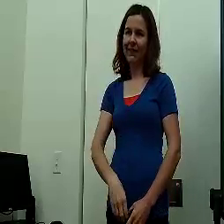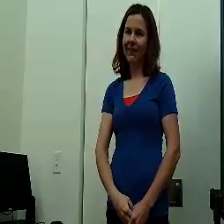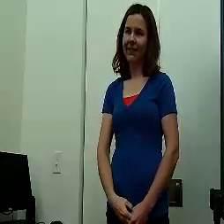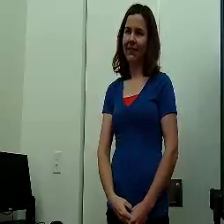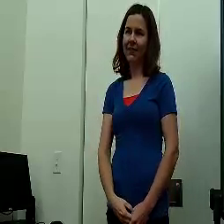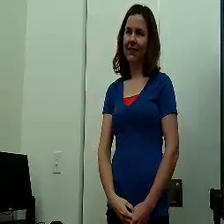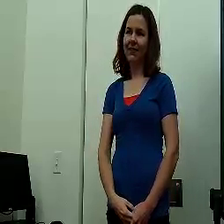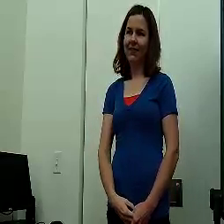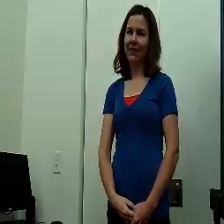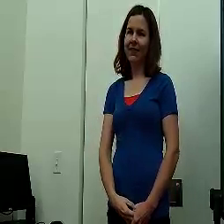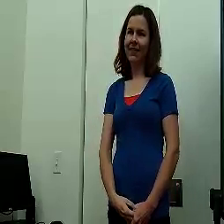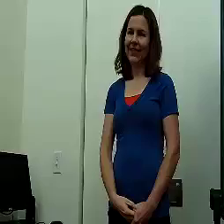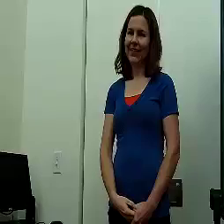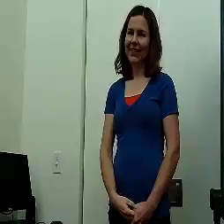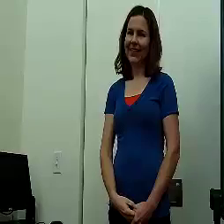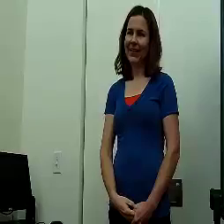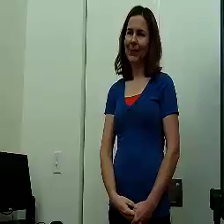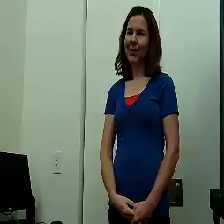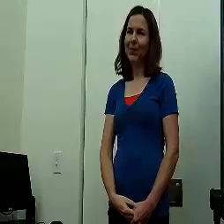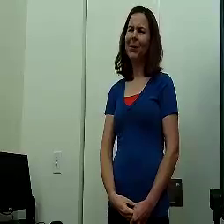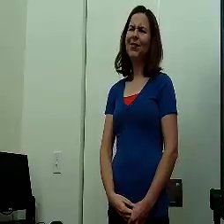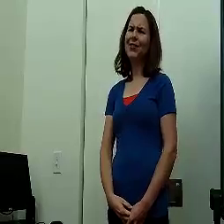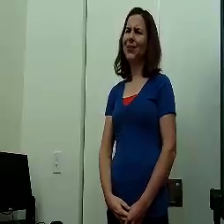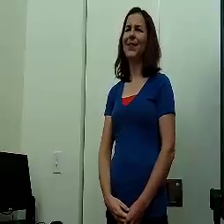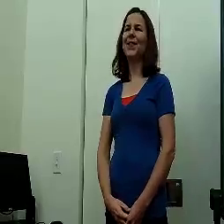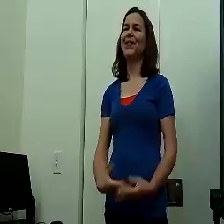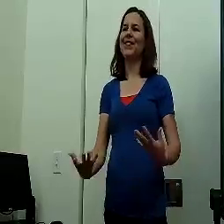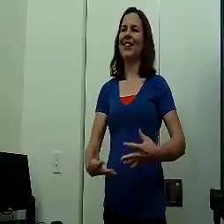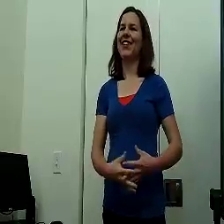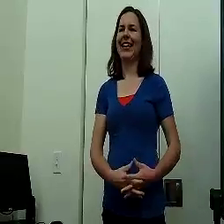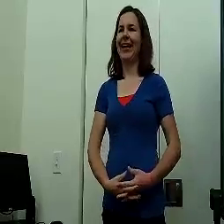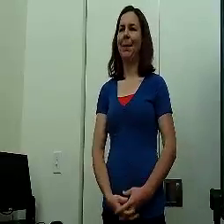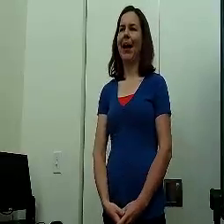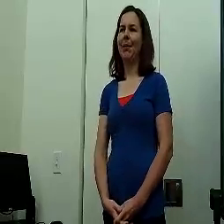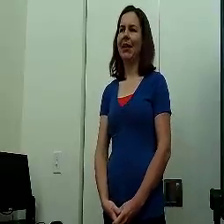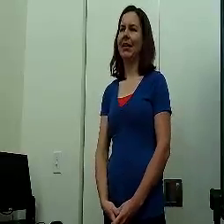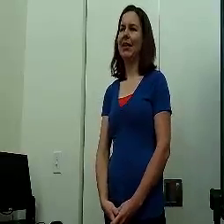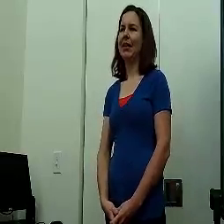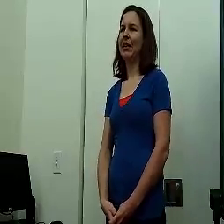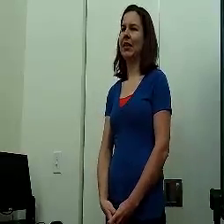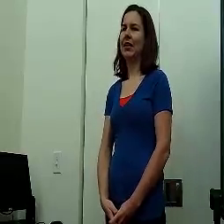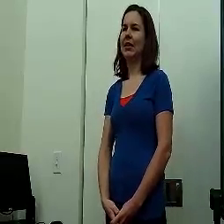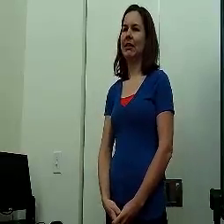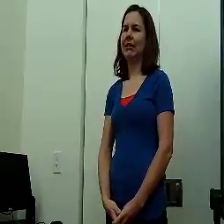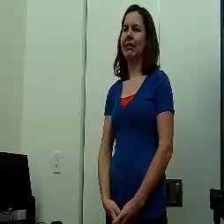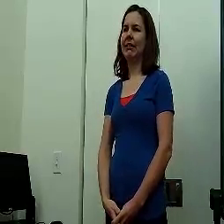I don't know that. What would you do if you were just trying to like mime it?